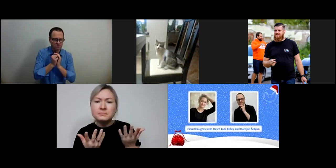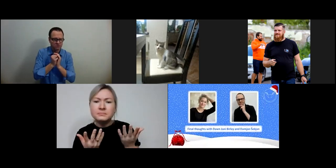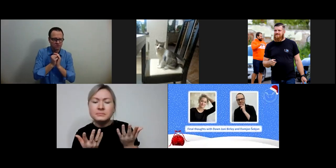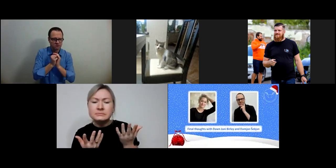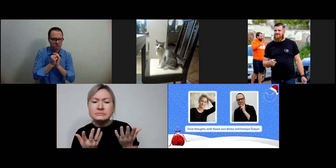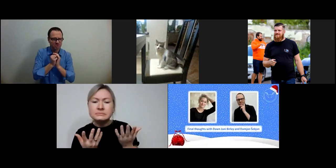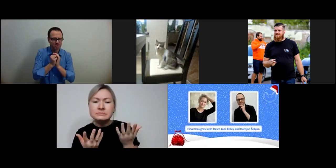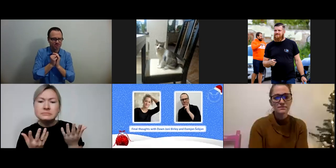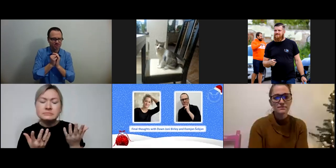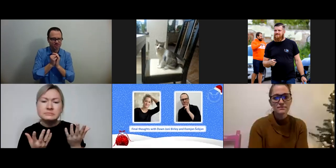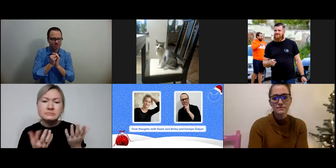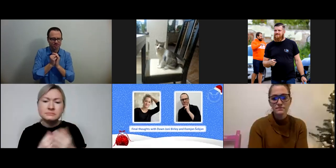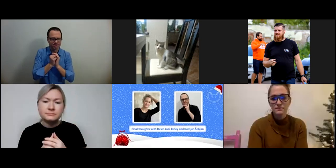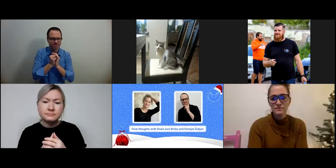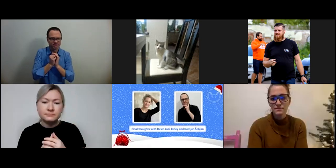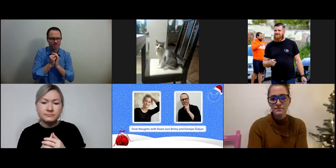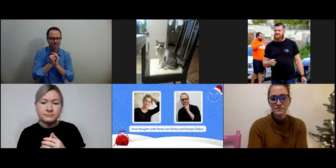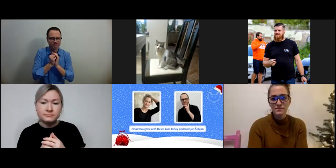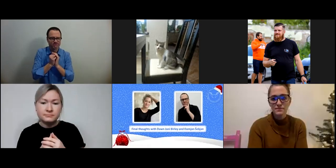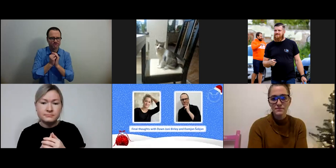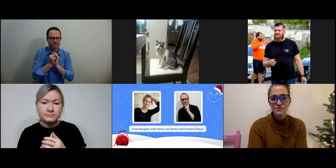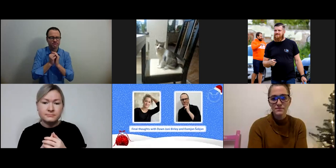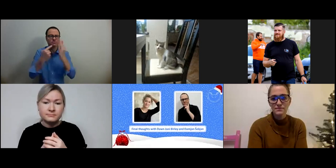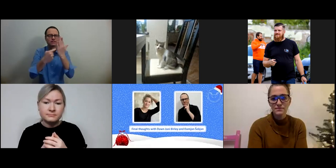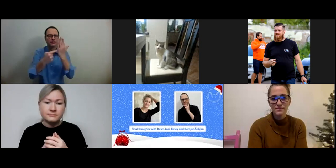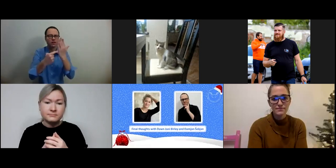Maybe we can ask the technical team to help.